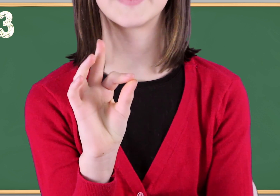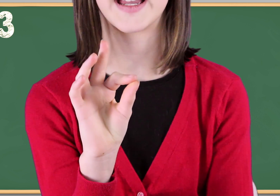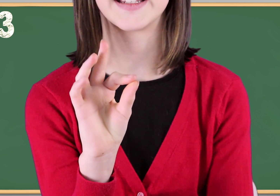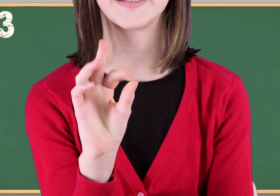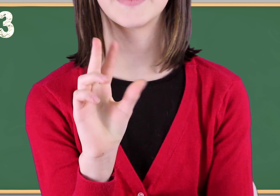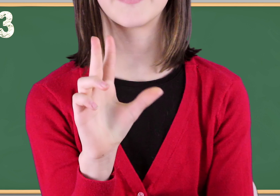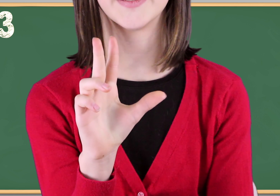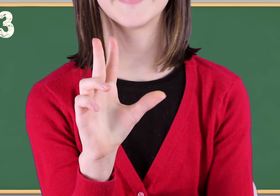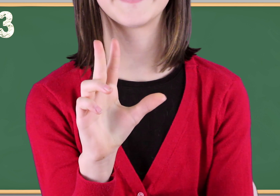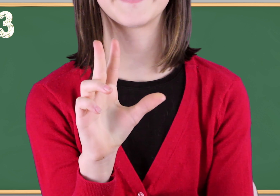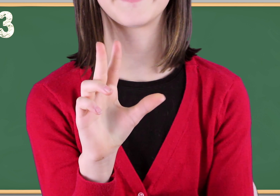93,